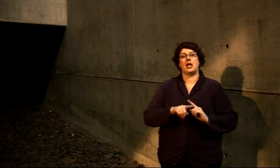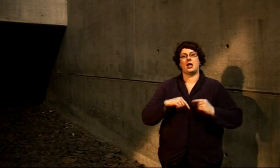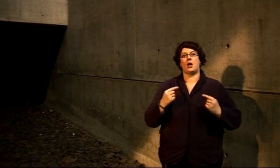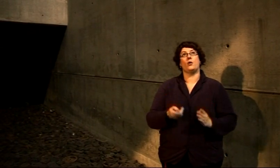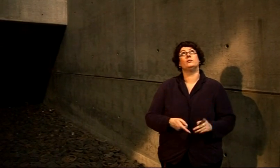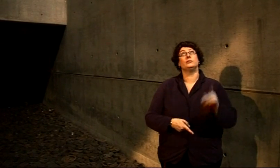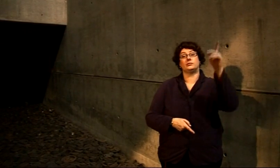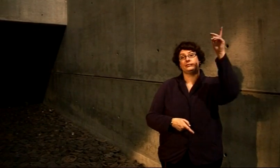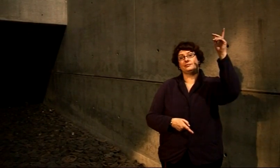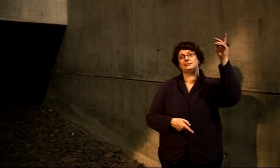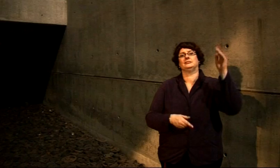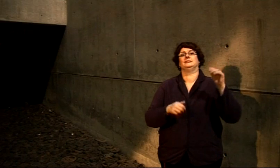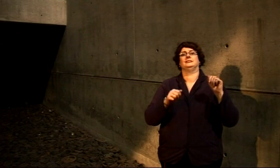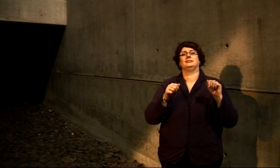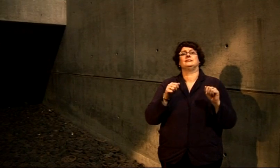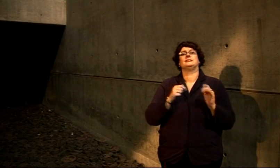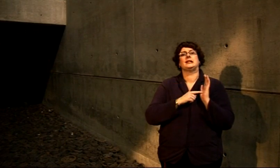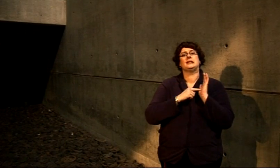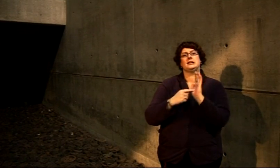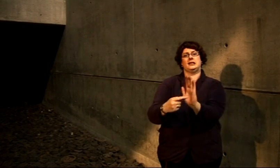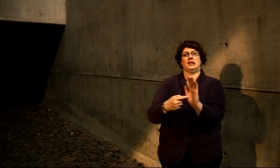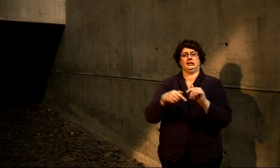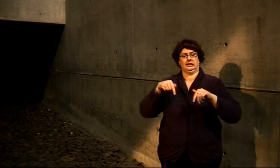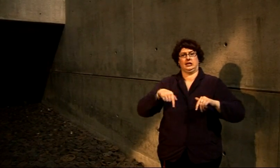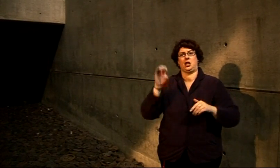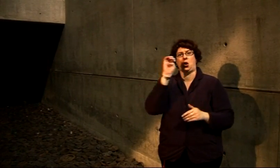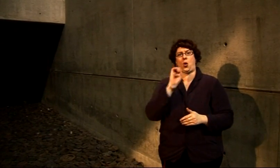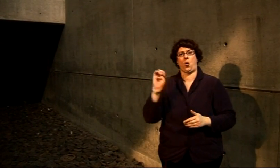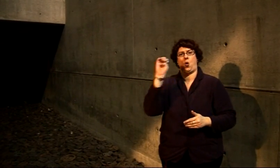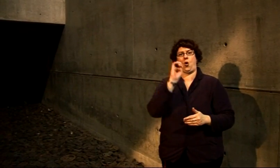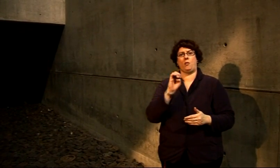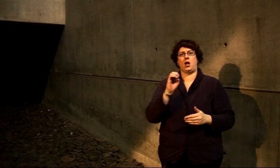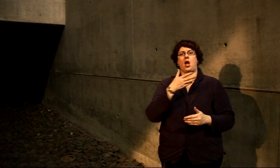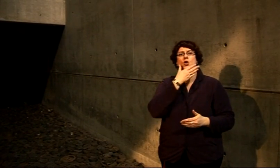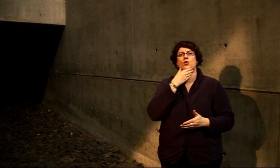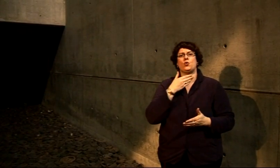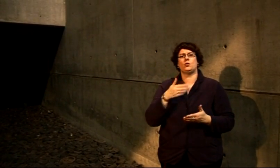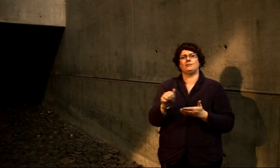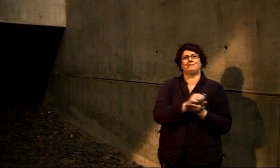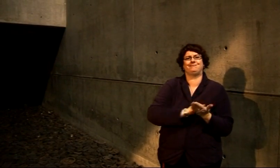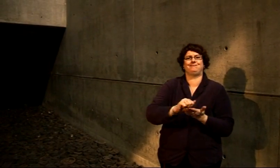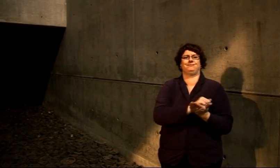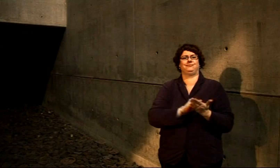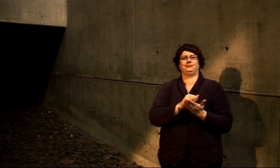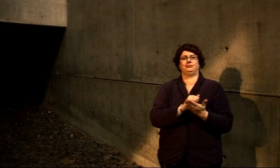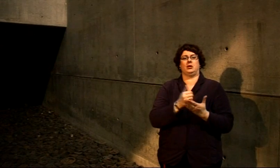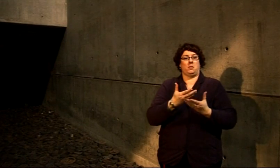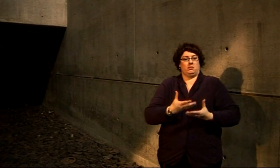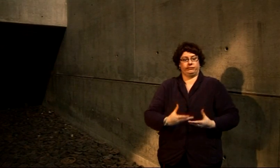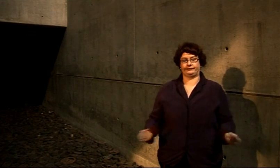These empty spaces commemorate Europe's exterminated Jews. They refer to that which cannot be exhibited, a